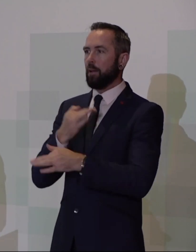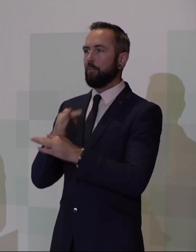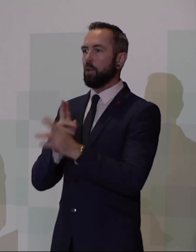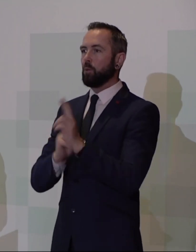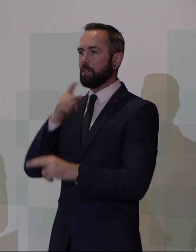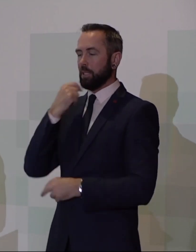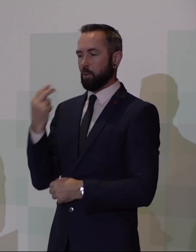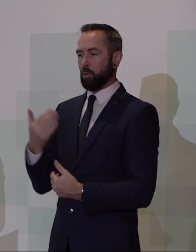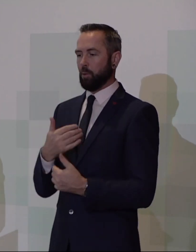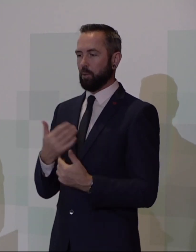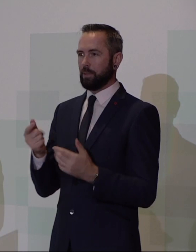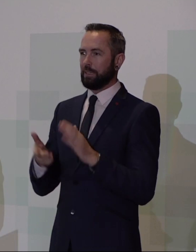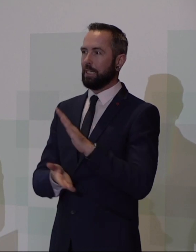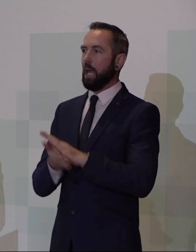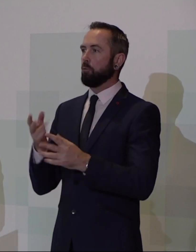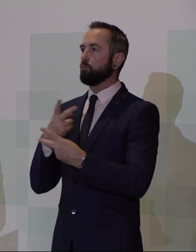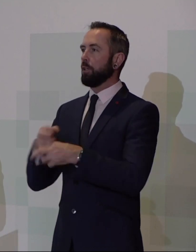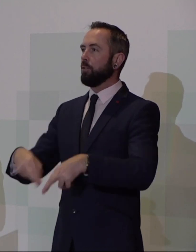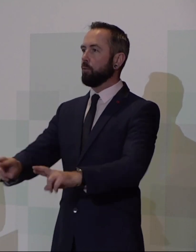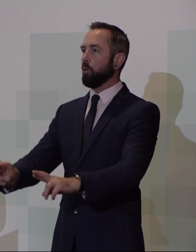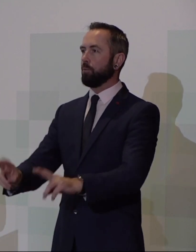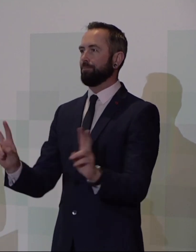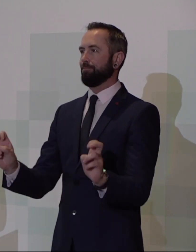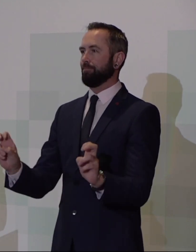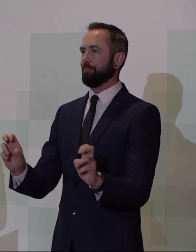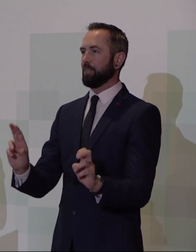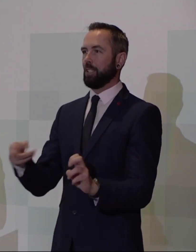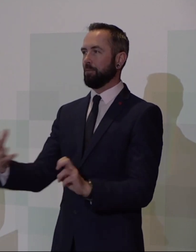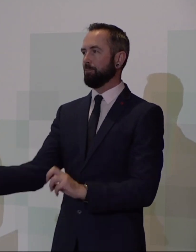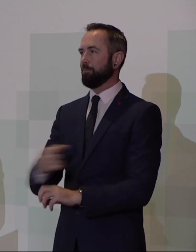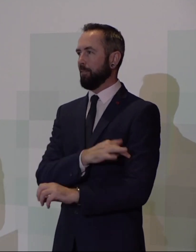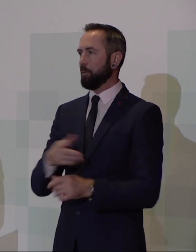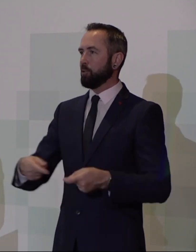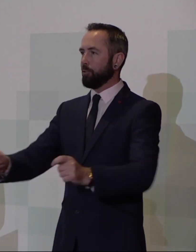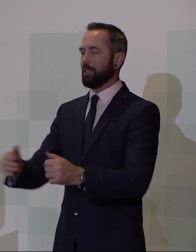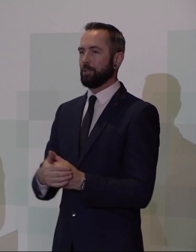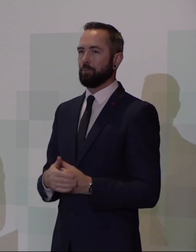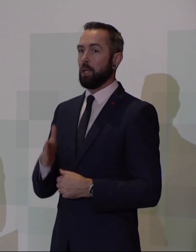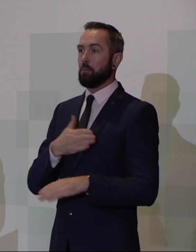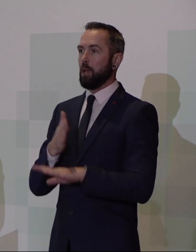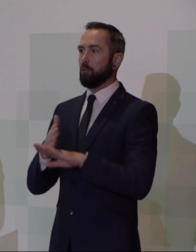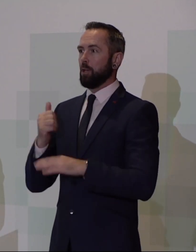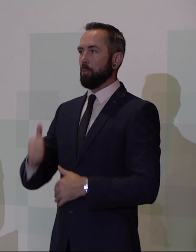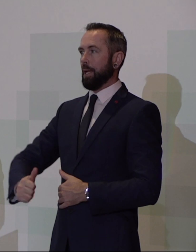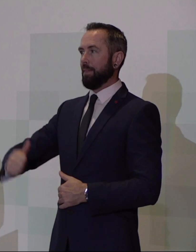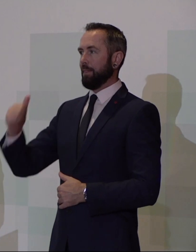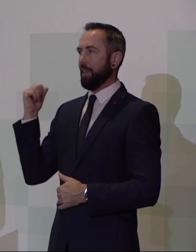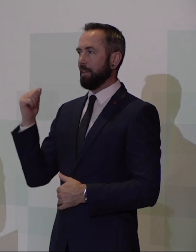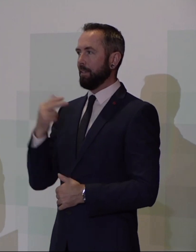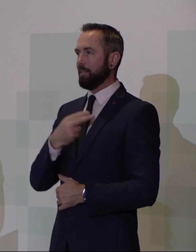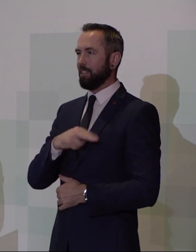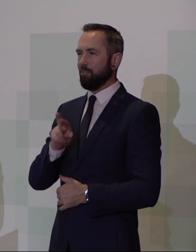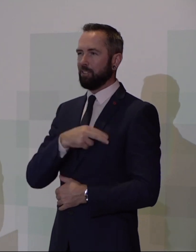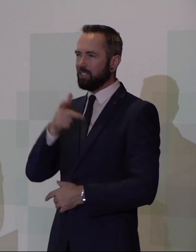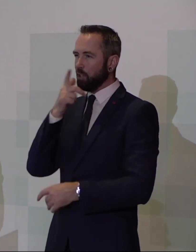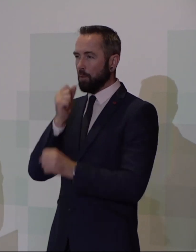say, she's out running the roads. Couldn't get me in off the streets, basically. A career back then really wasn't spoken